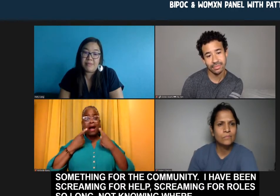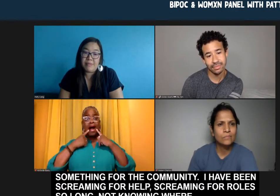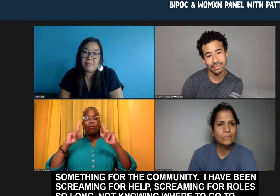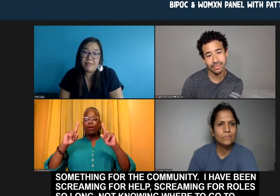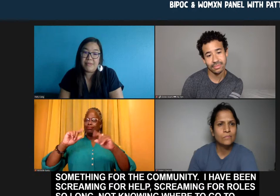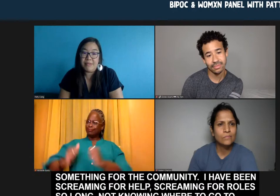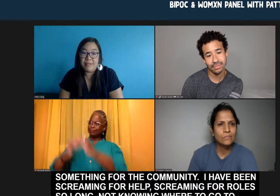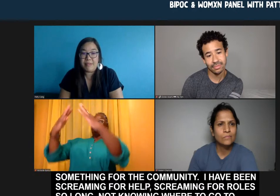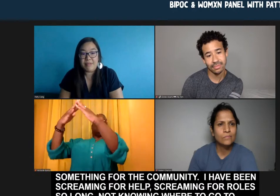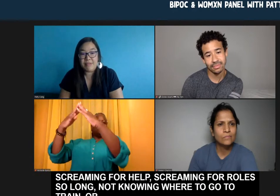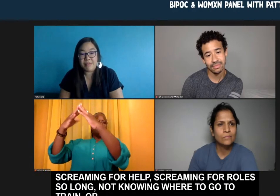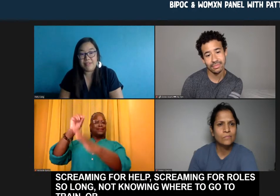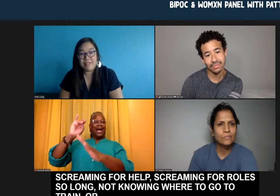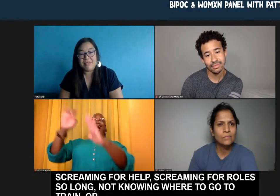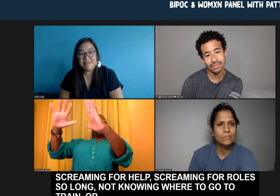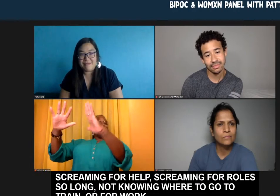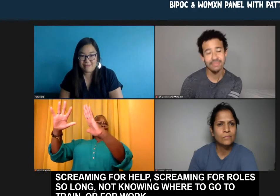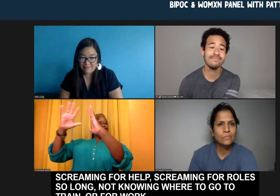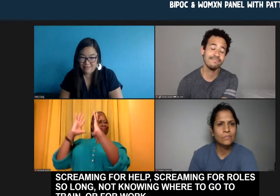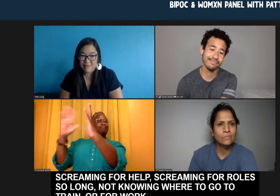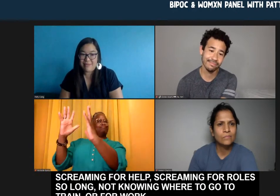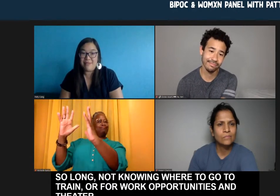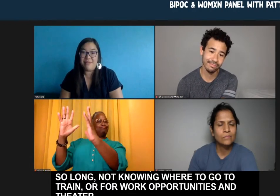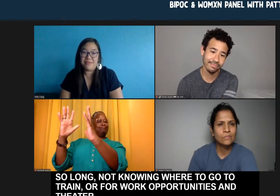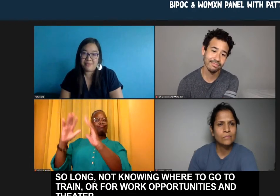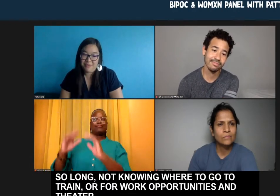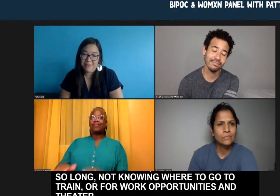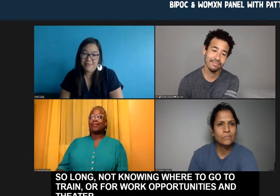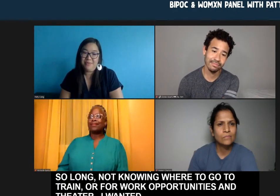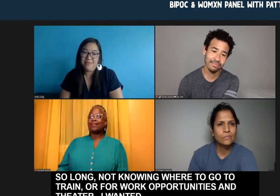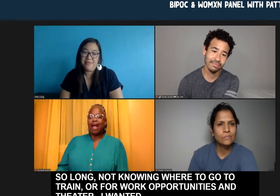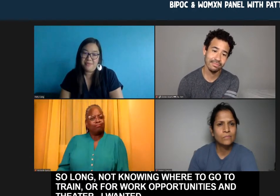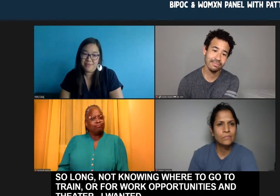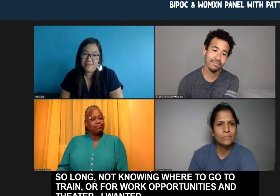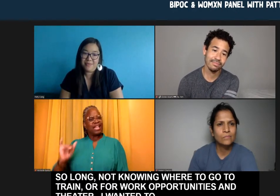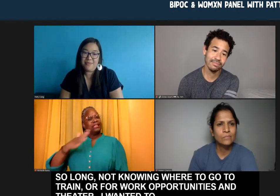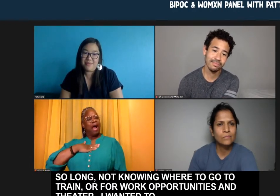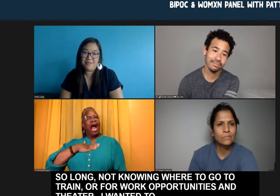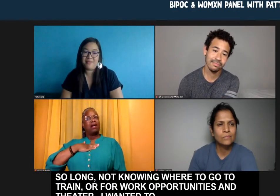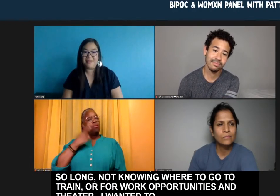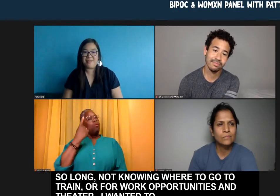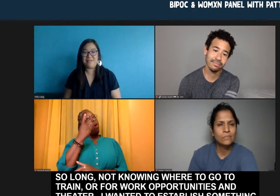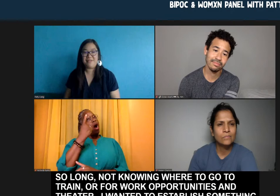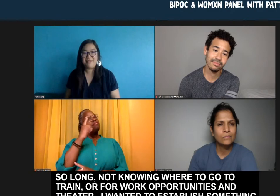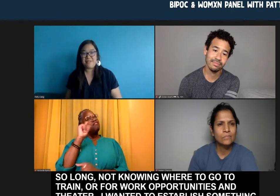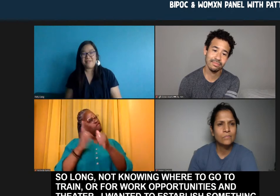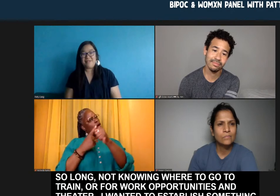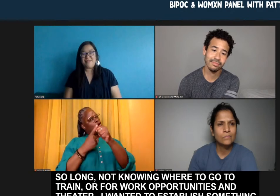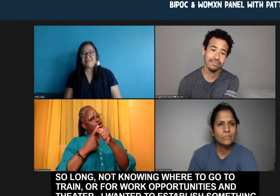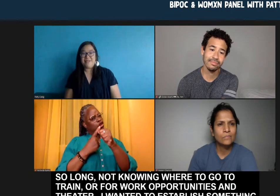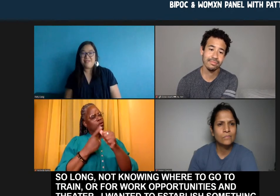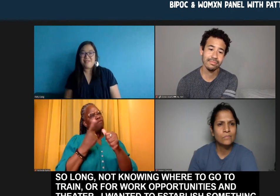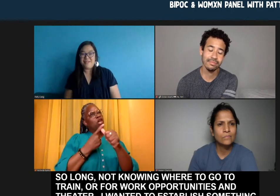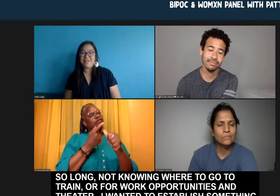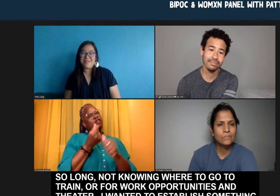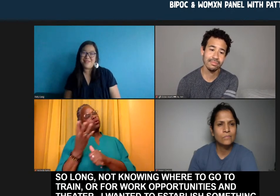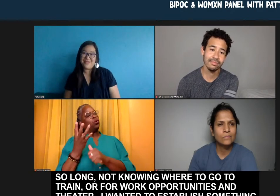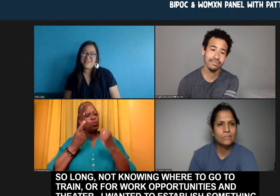opportunities in theater. So I wanted to establish something. And that was, I think, my